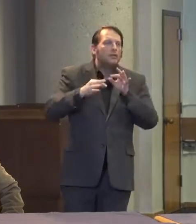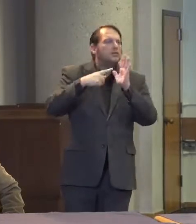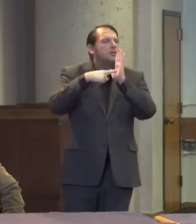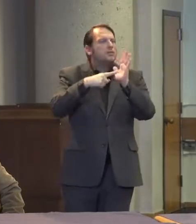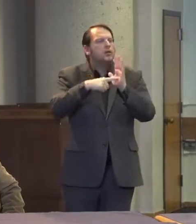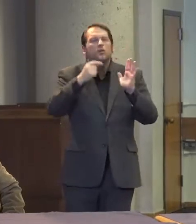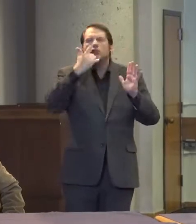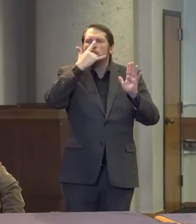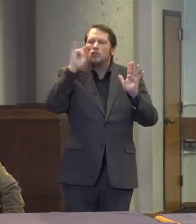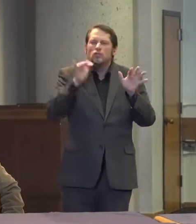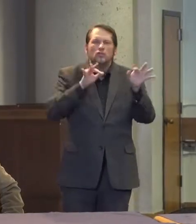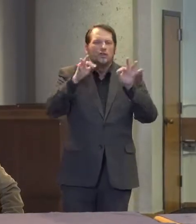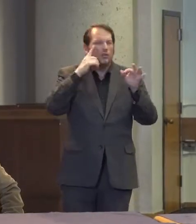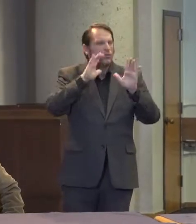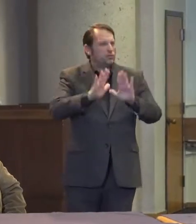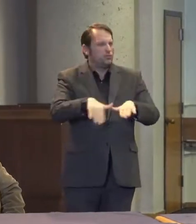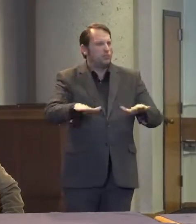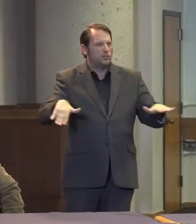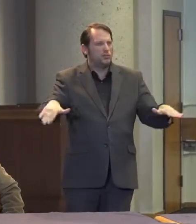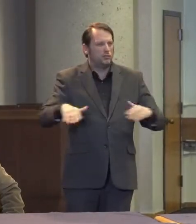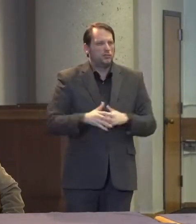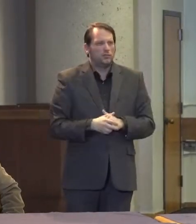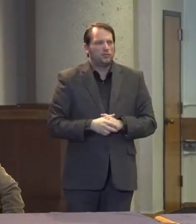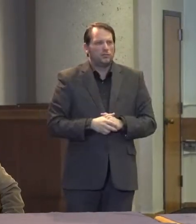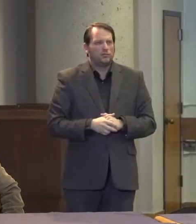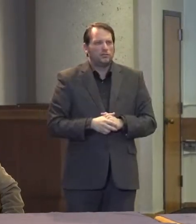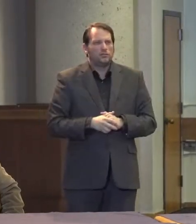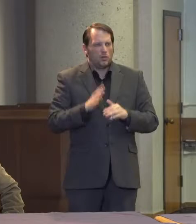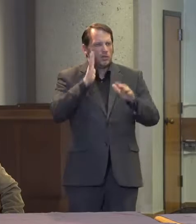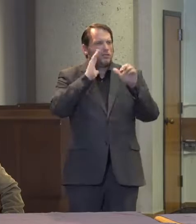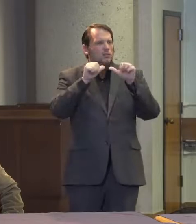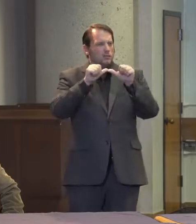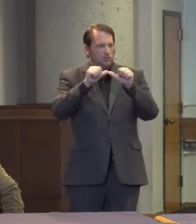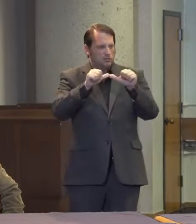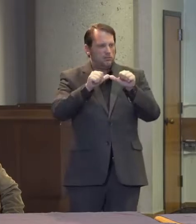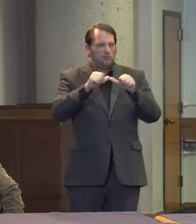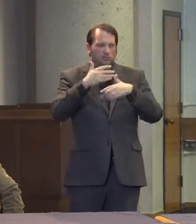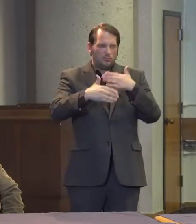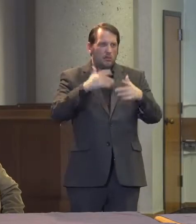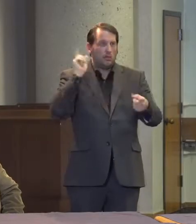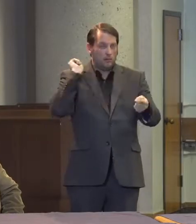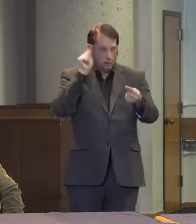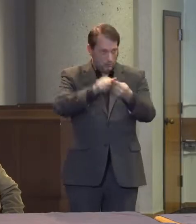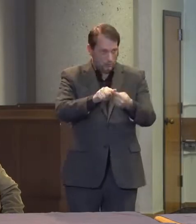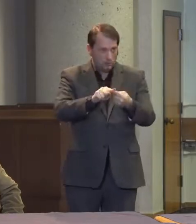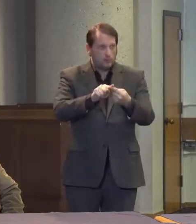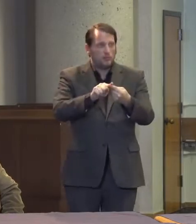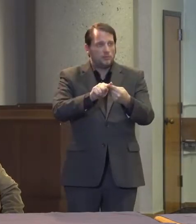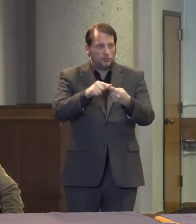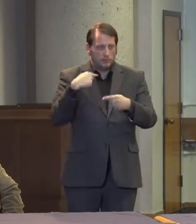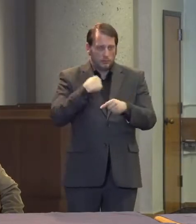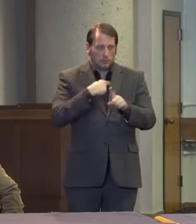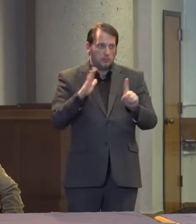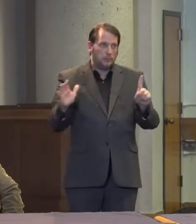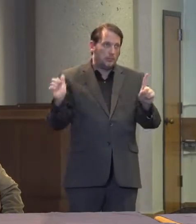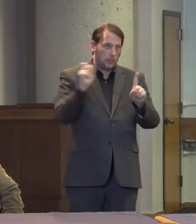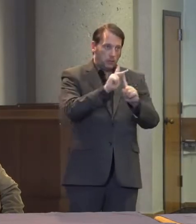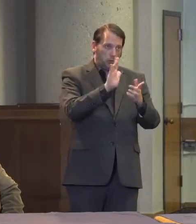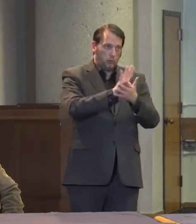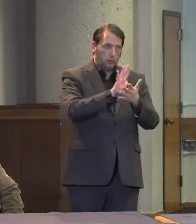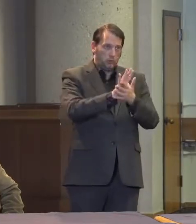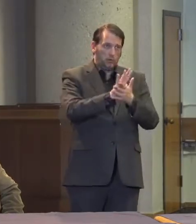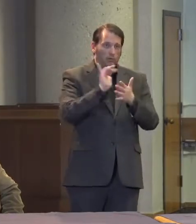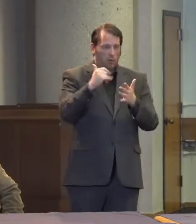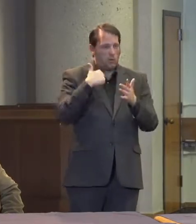And we'll just continue to do this until we can reoccupy our school buildings, which is what we all hope will